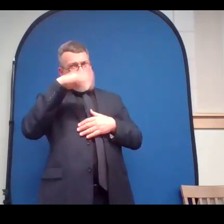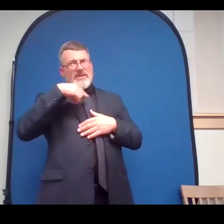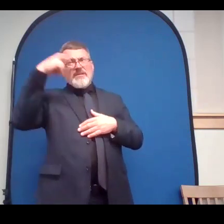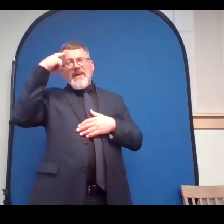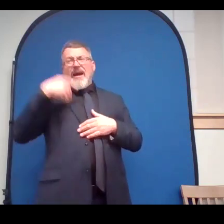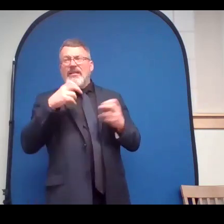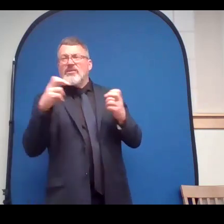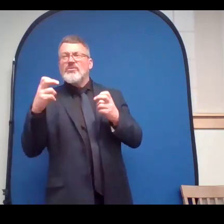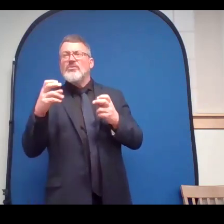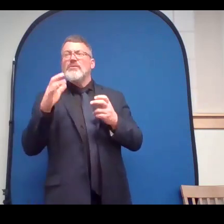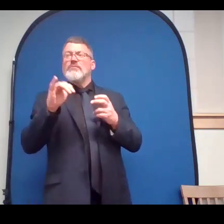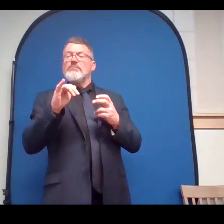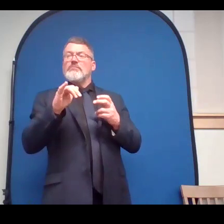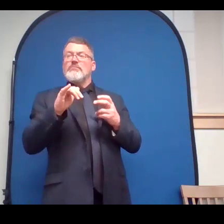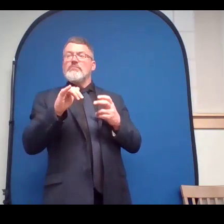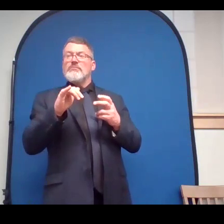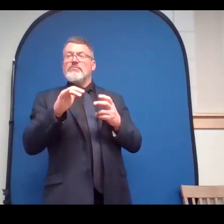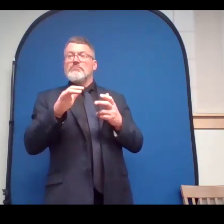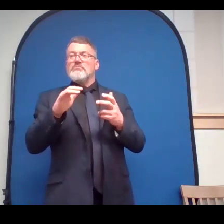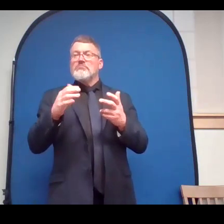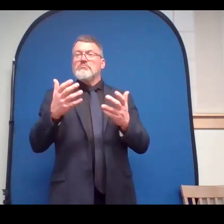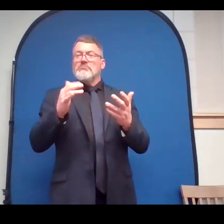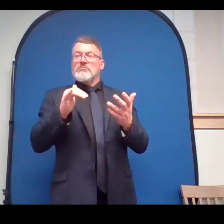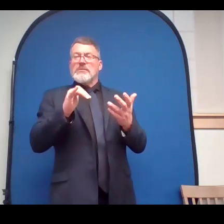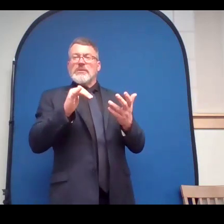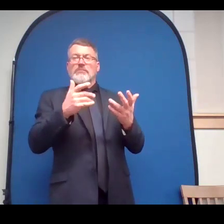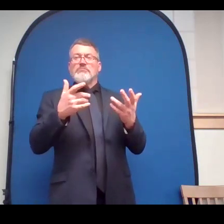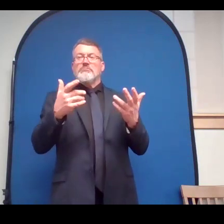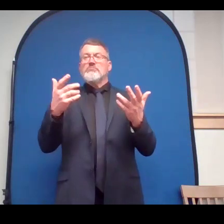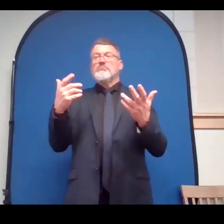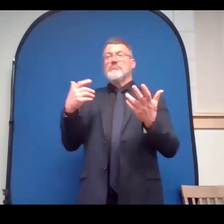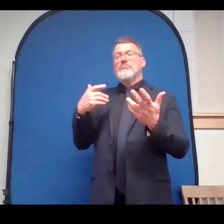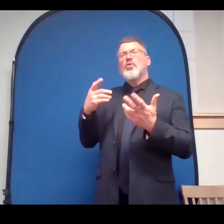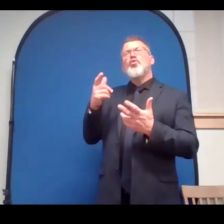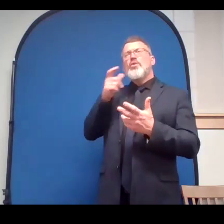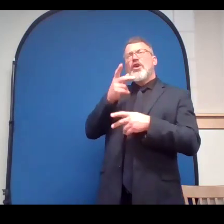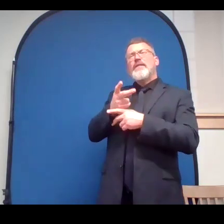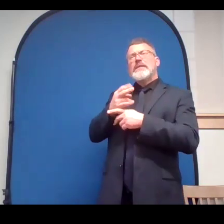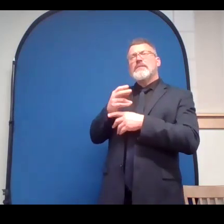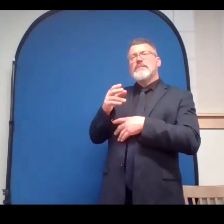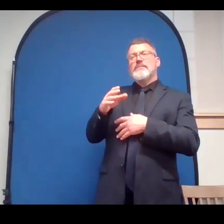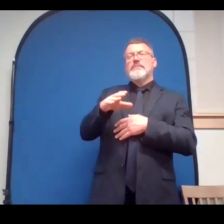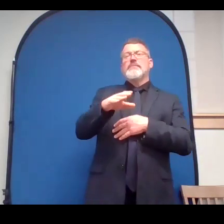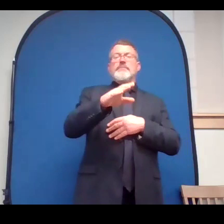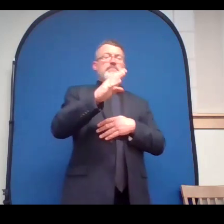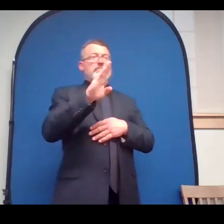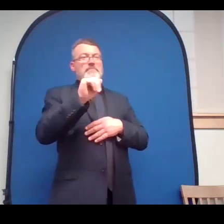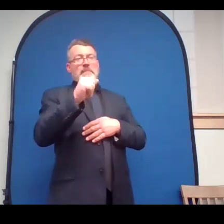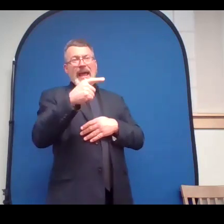I backed away and let him handle that. Now, I heard you say several